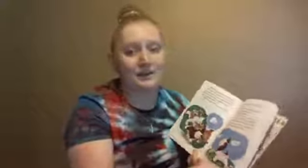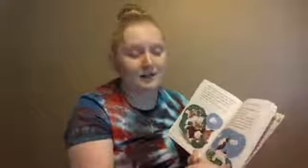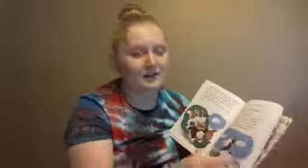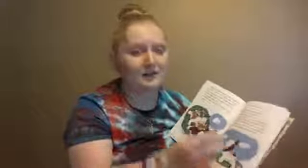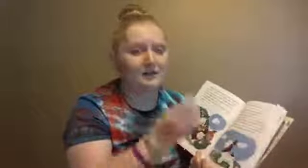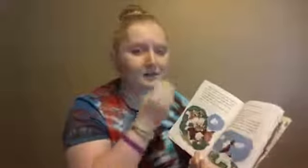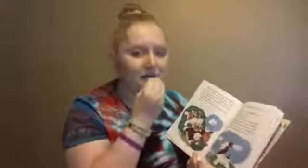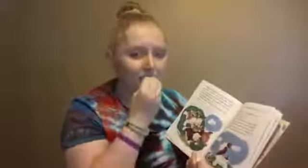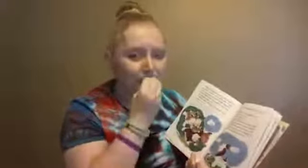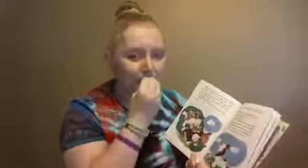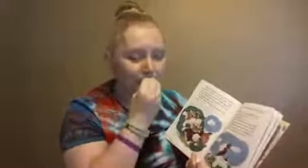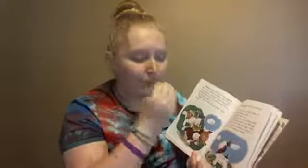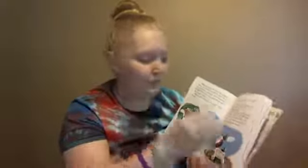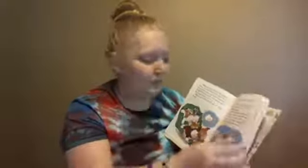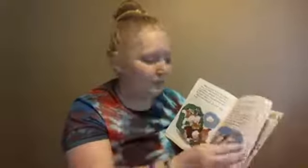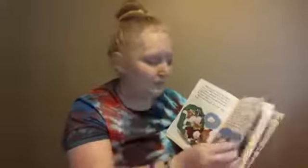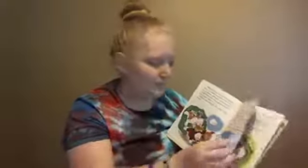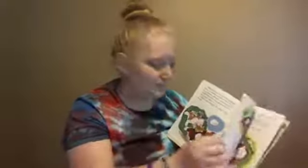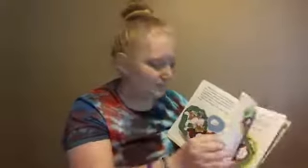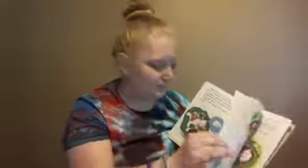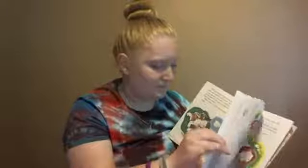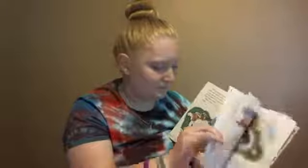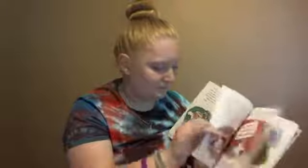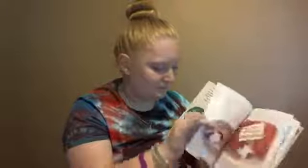dessert. Food.